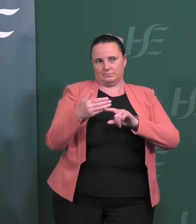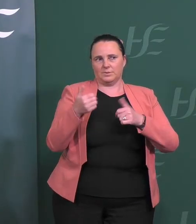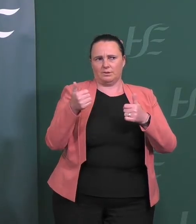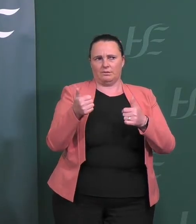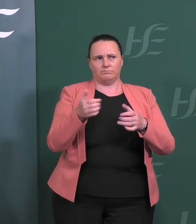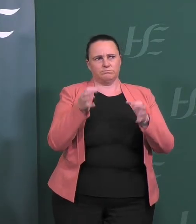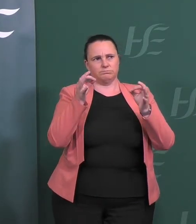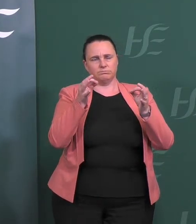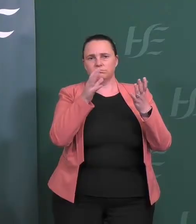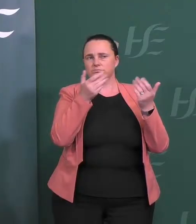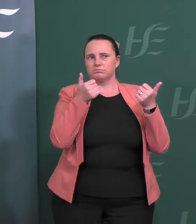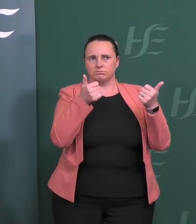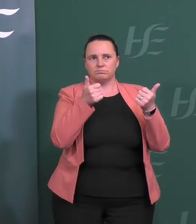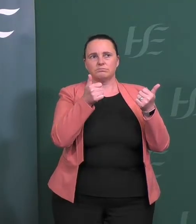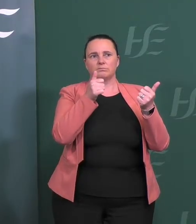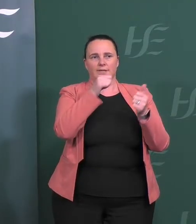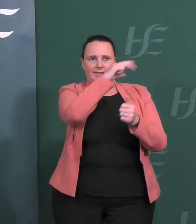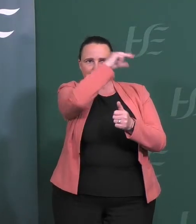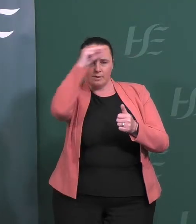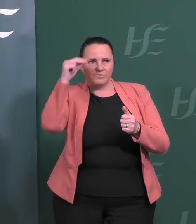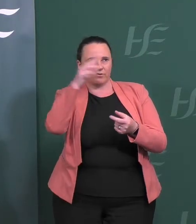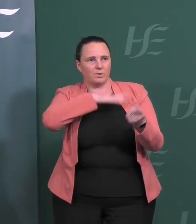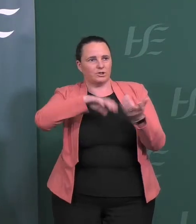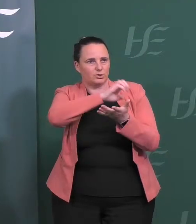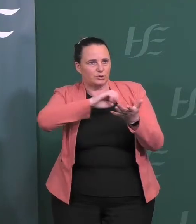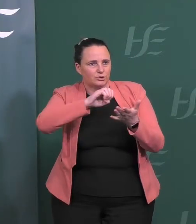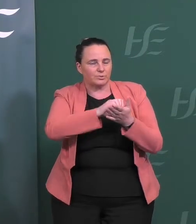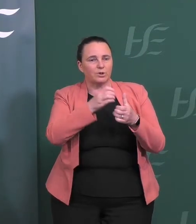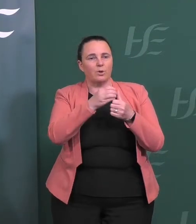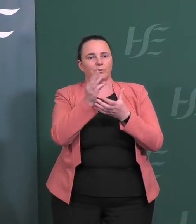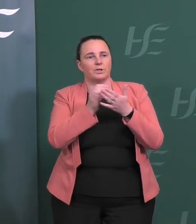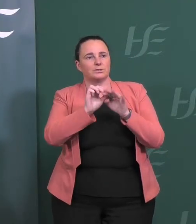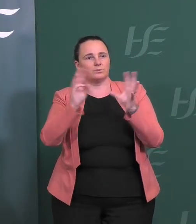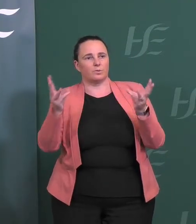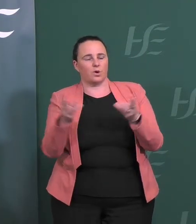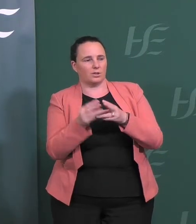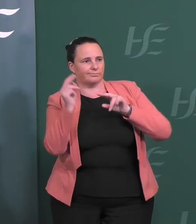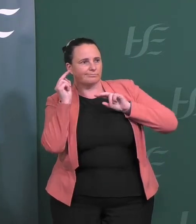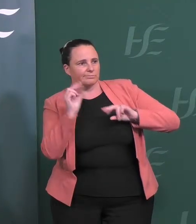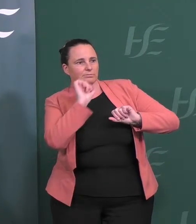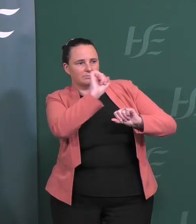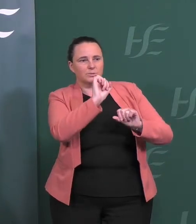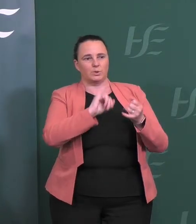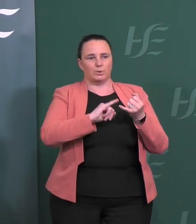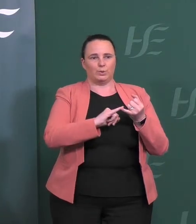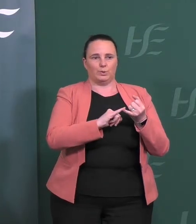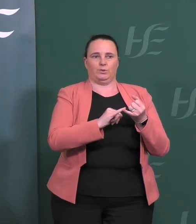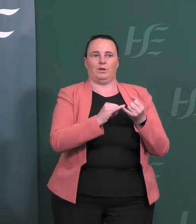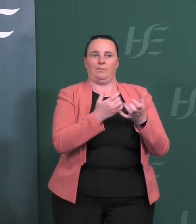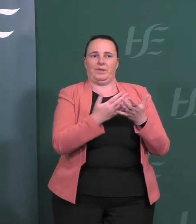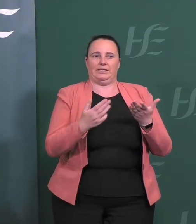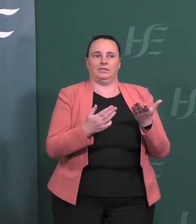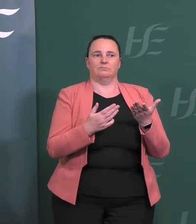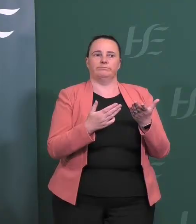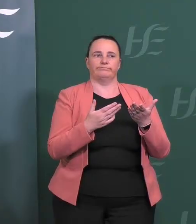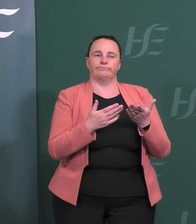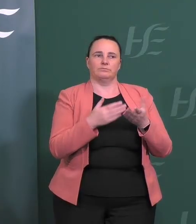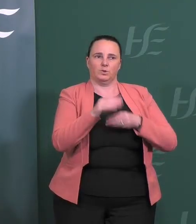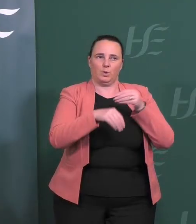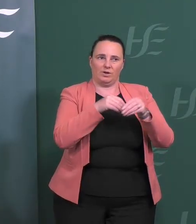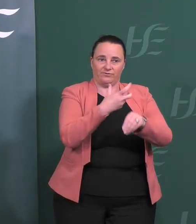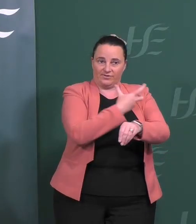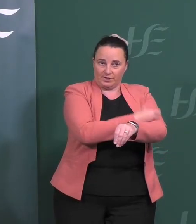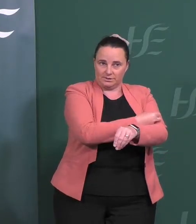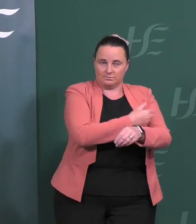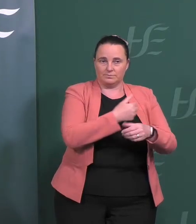great exemplar all across Europe and probably in many parts of the world in terms of uptake in particular. Aside